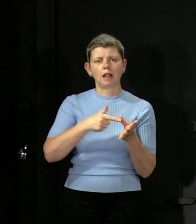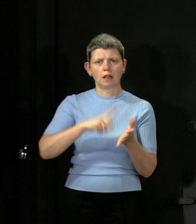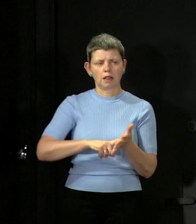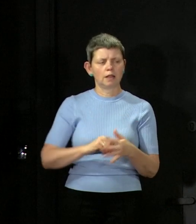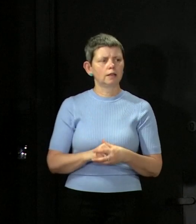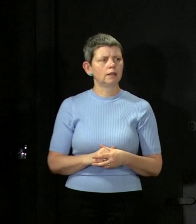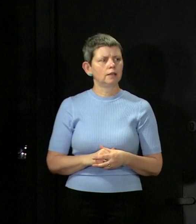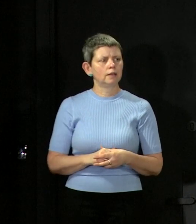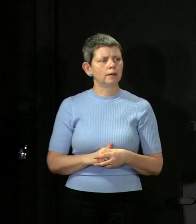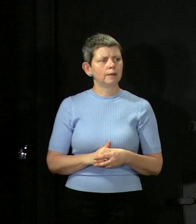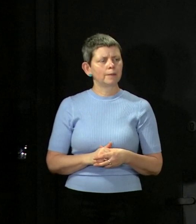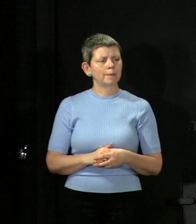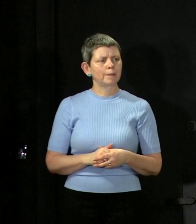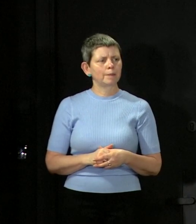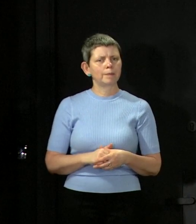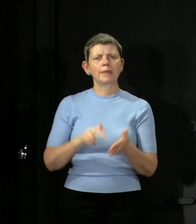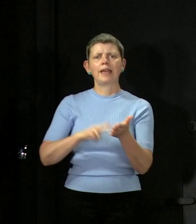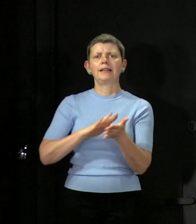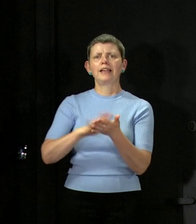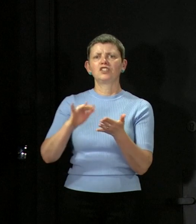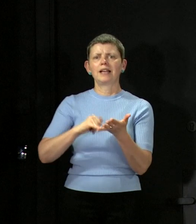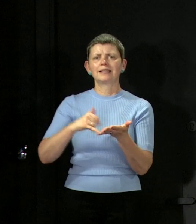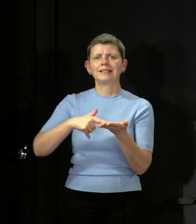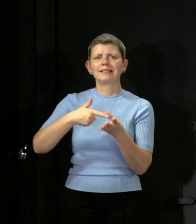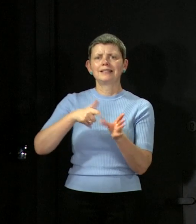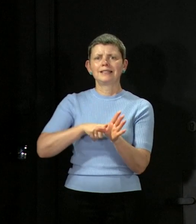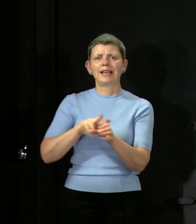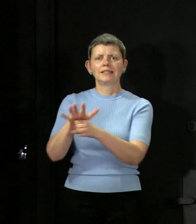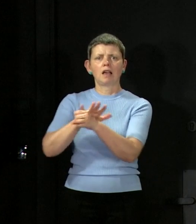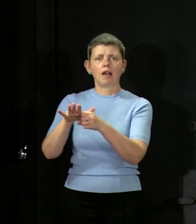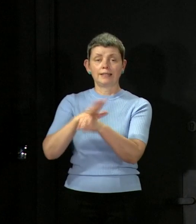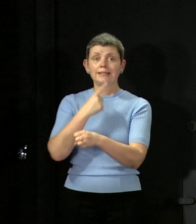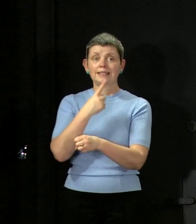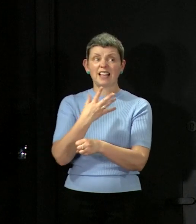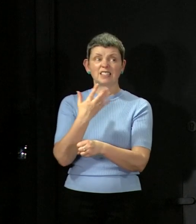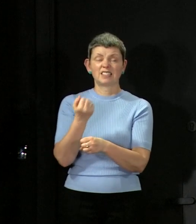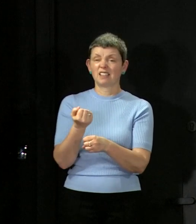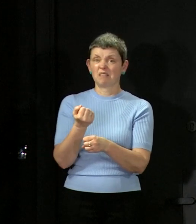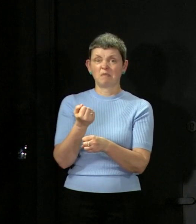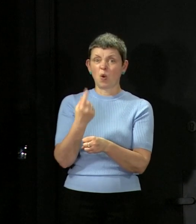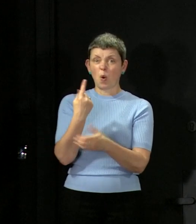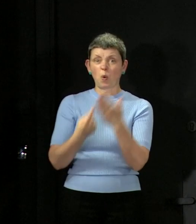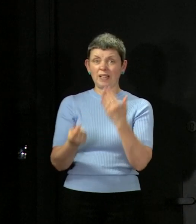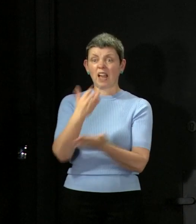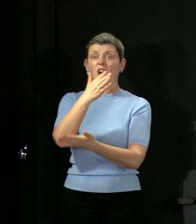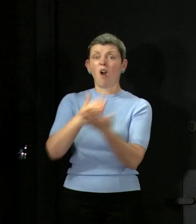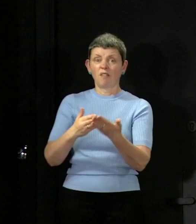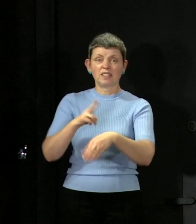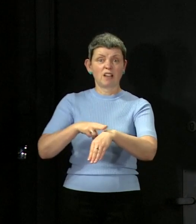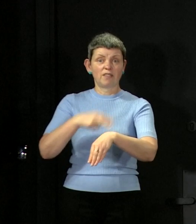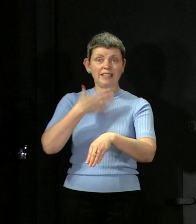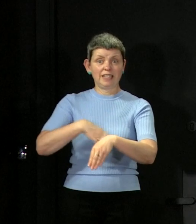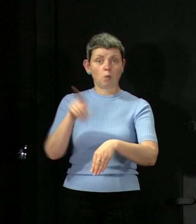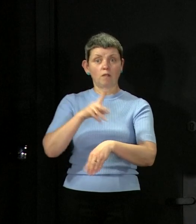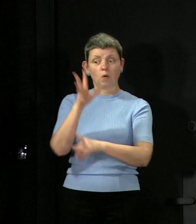Thank you, First Minister. NHS Tayside has confirmed it has less than half the staff needed to implement the test and protect strategy effectively, and